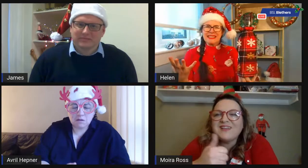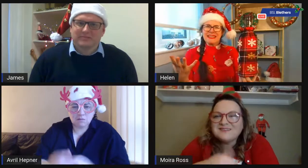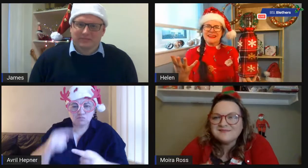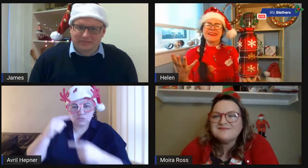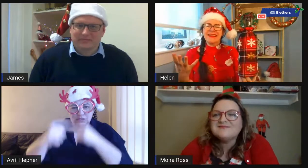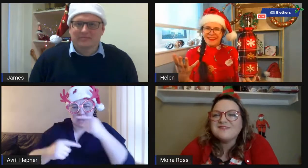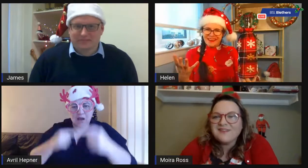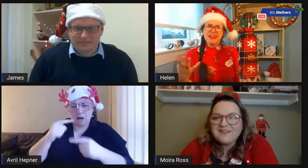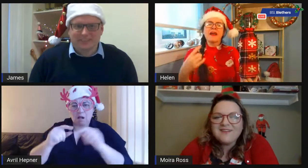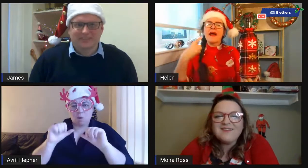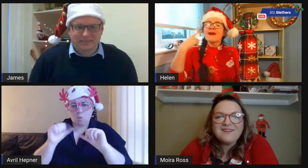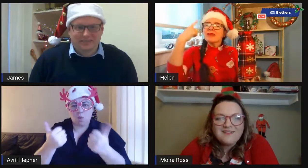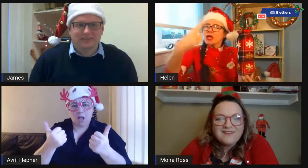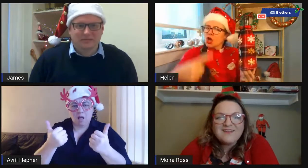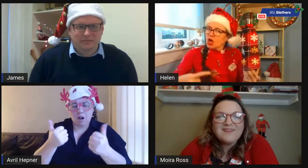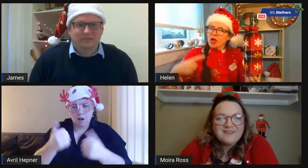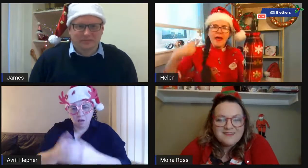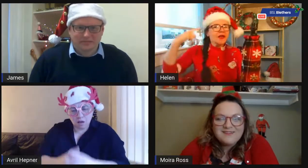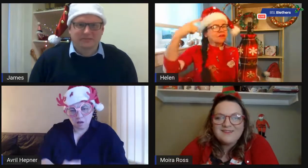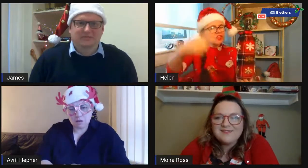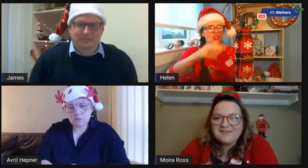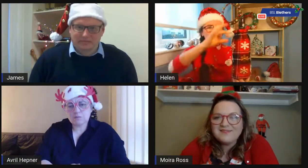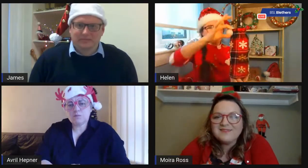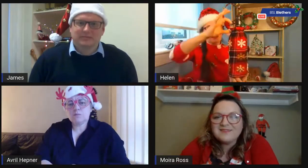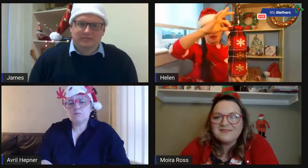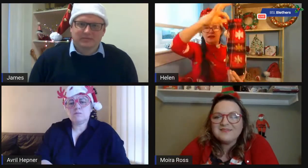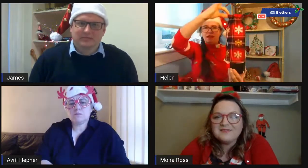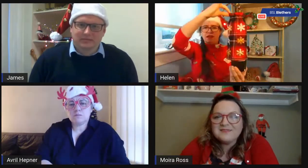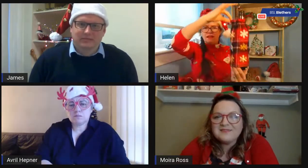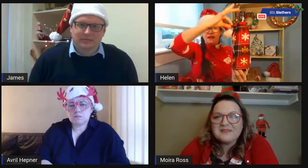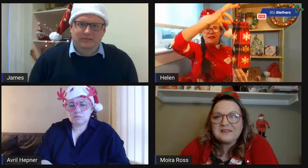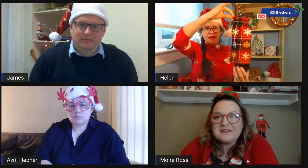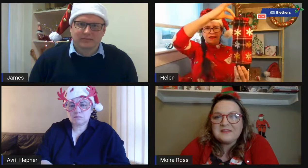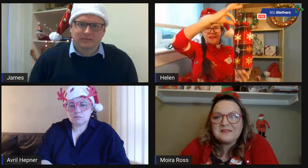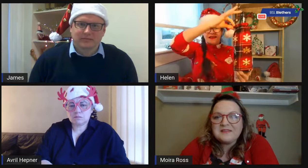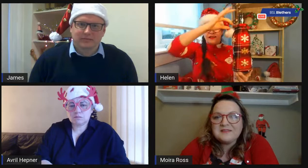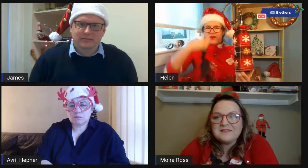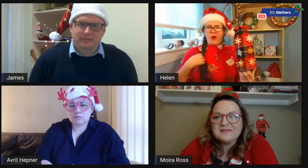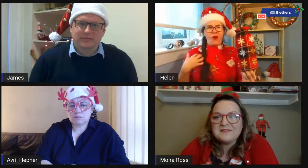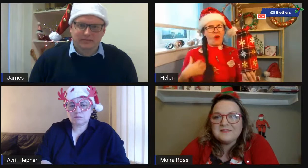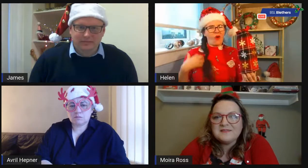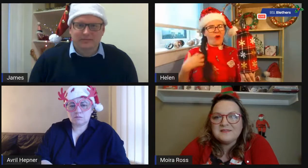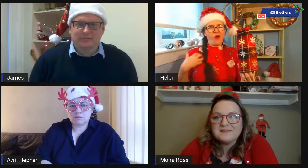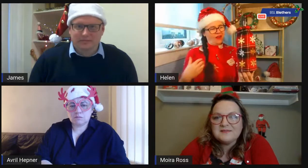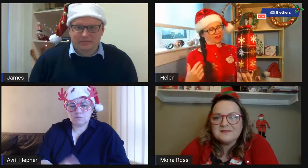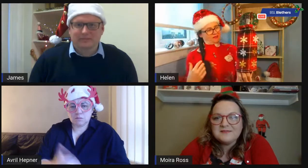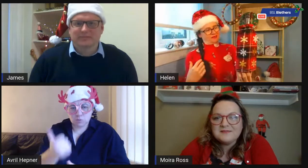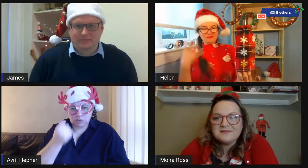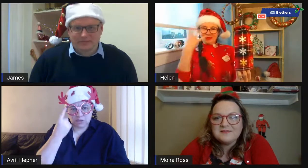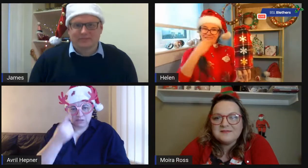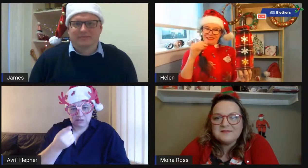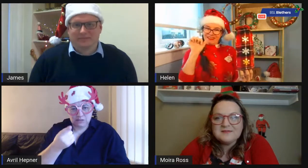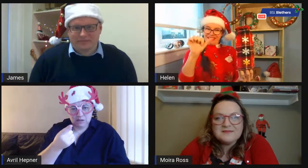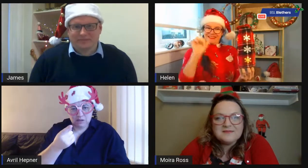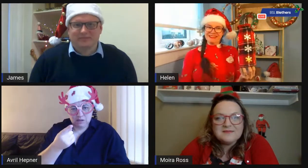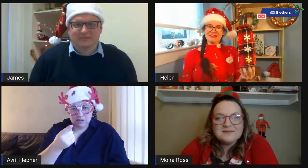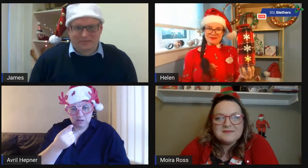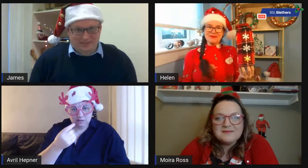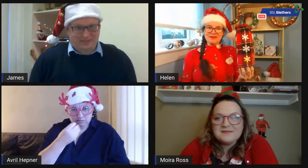it's so pretty. That's brilliant. And you can do that every year. Sure. Yeah. I just love this kind of thing.